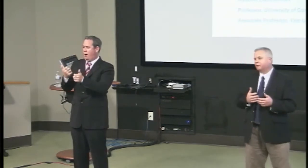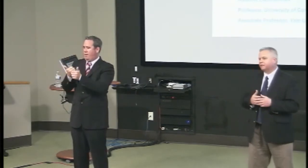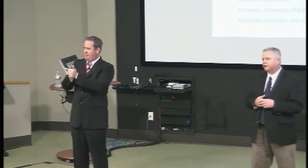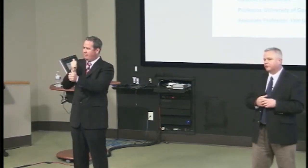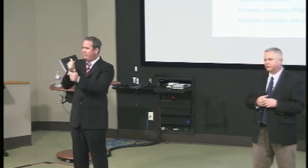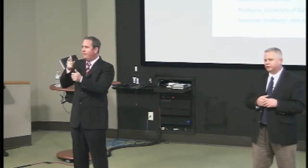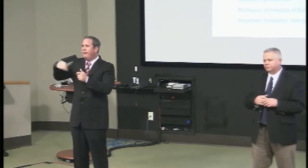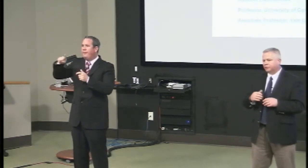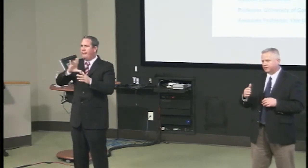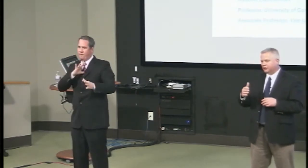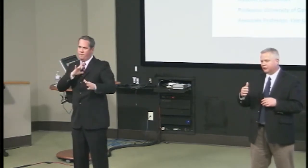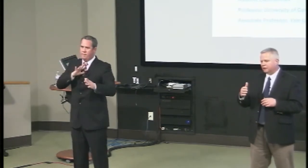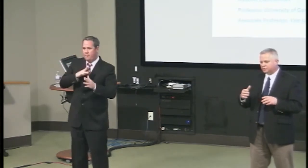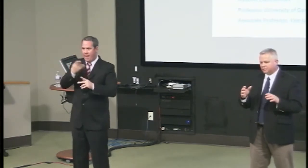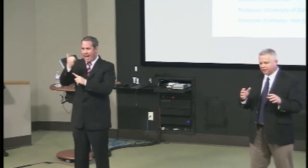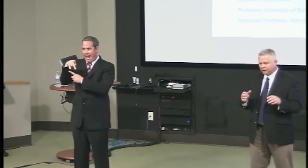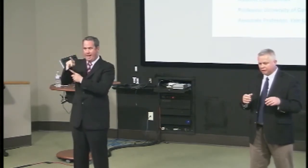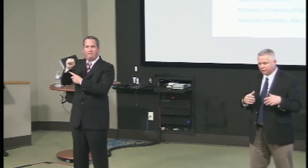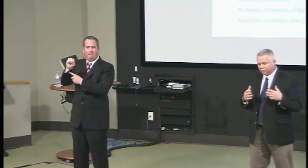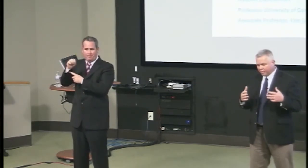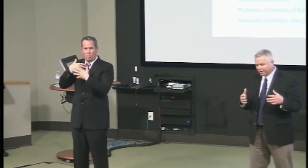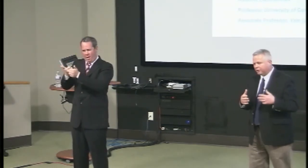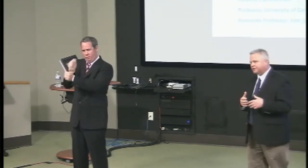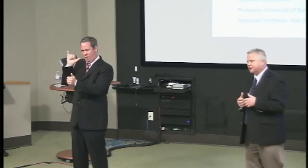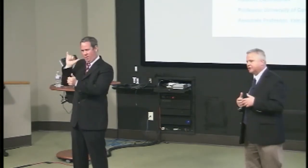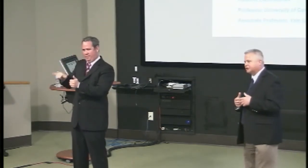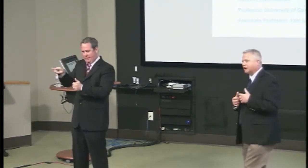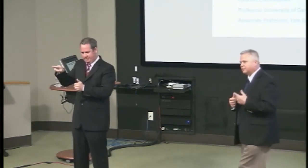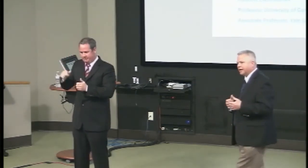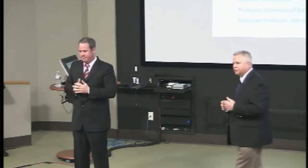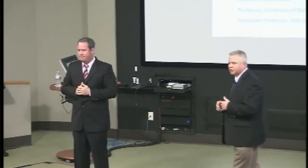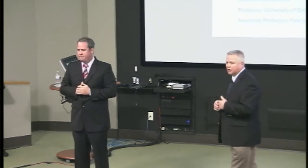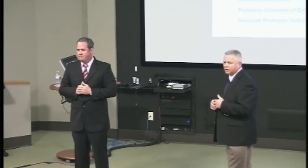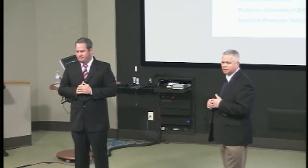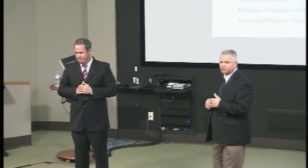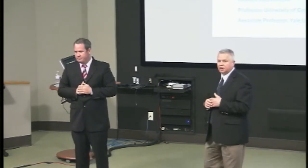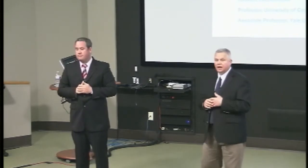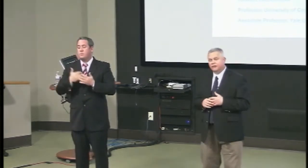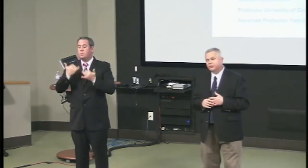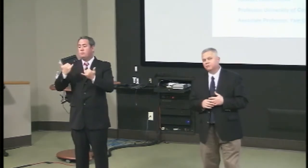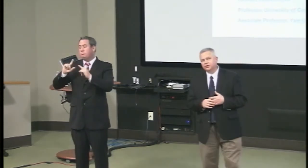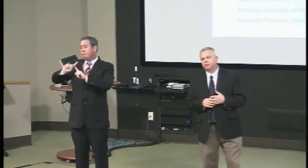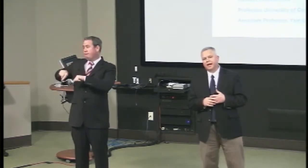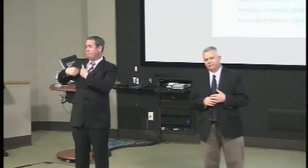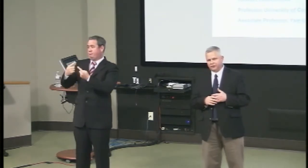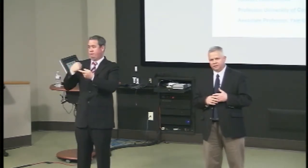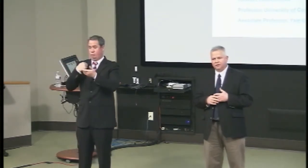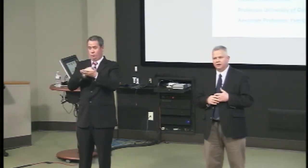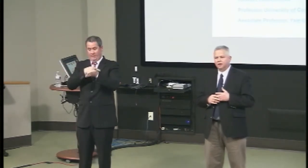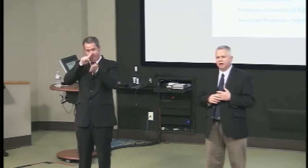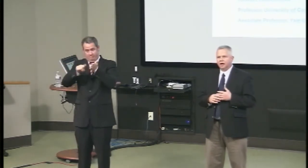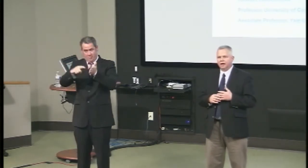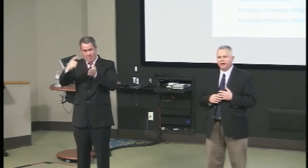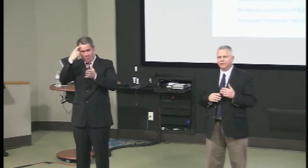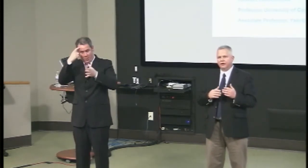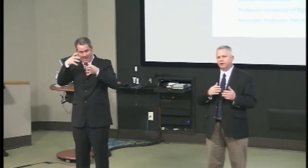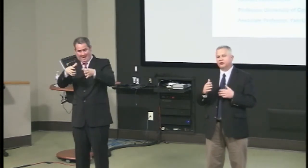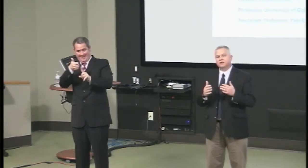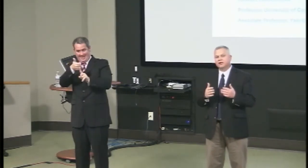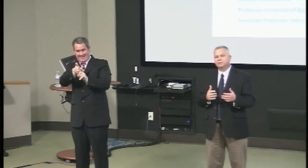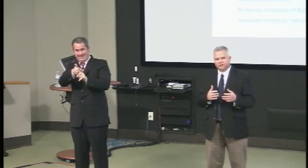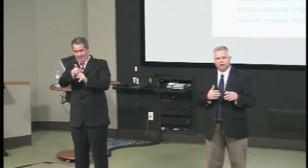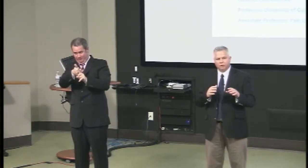that we've learned with studying the brain basis of language and cognition, and there's much we haven't. And there